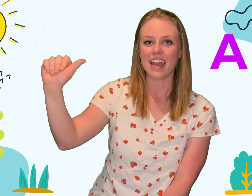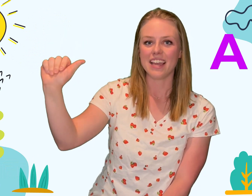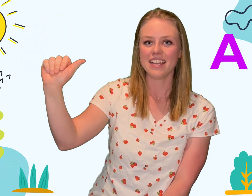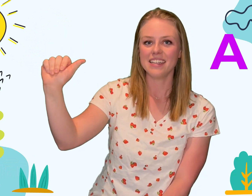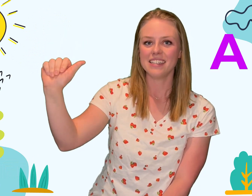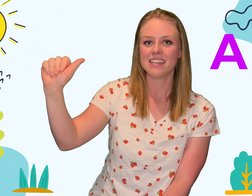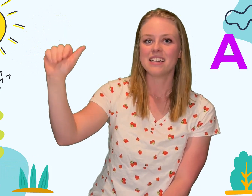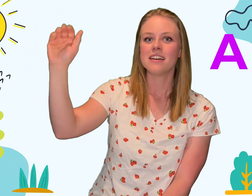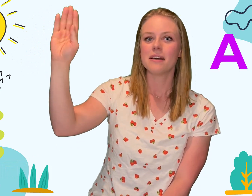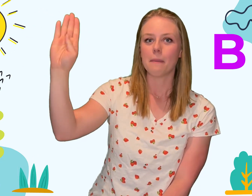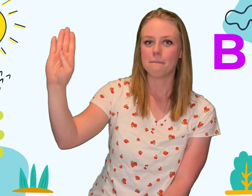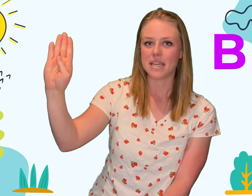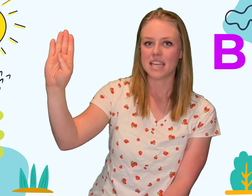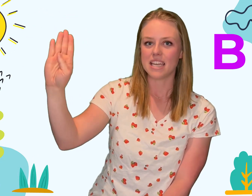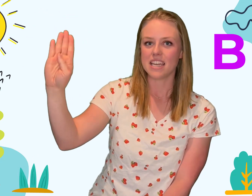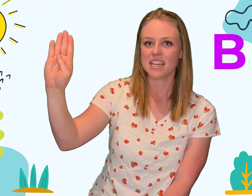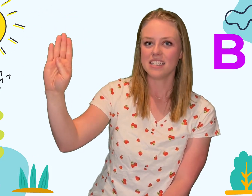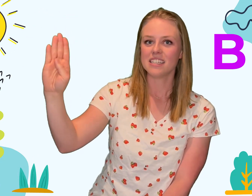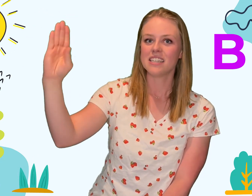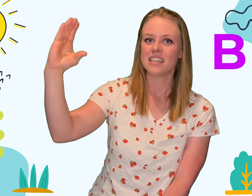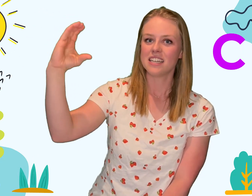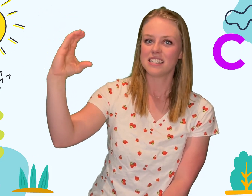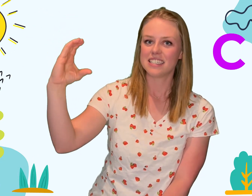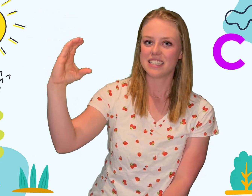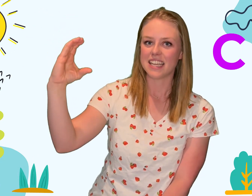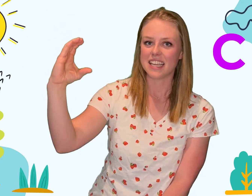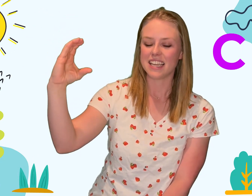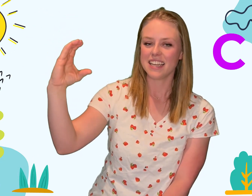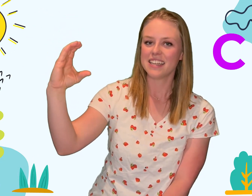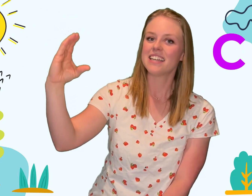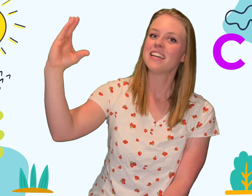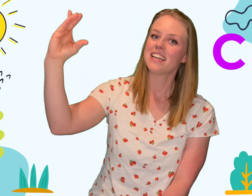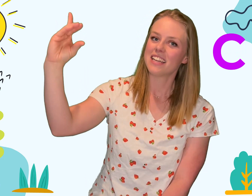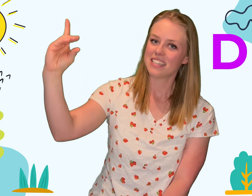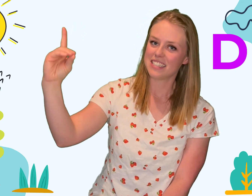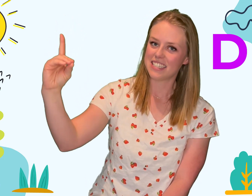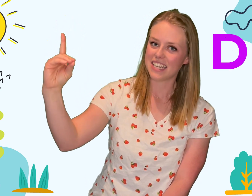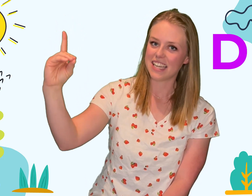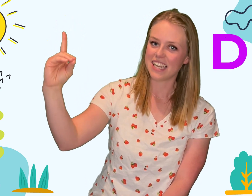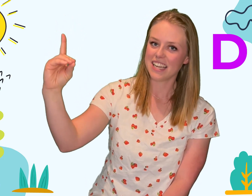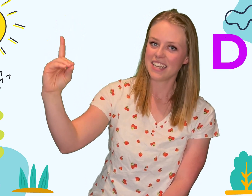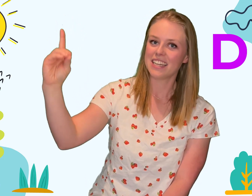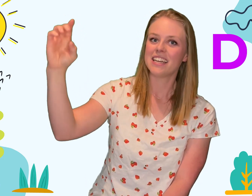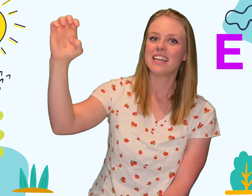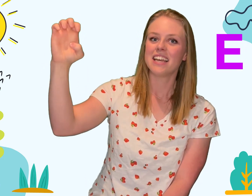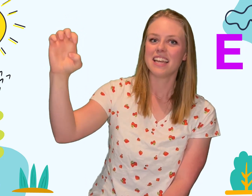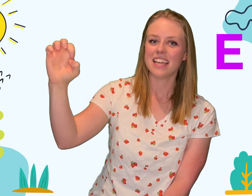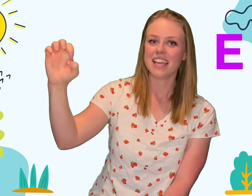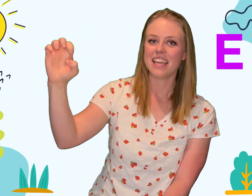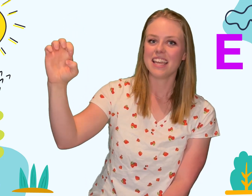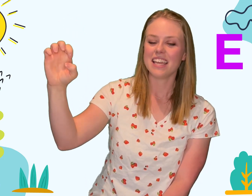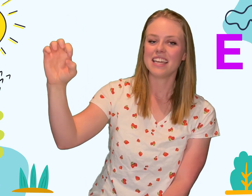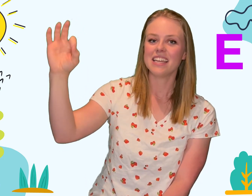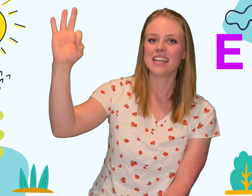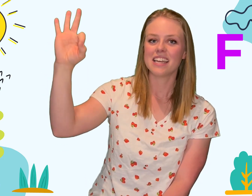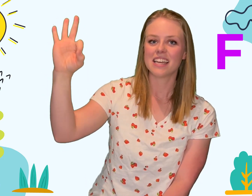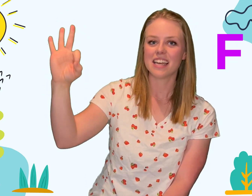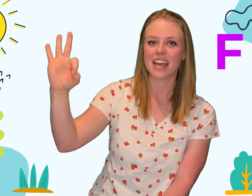A, B, C, D, E,